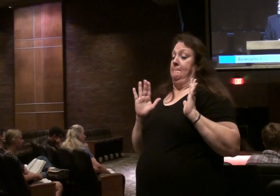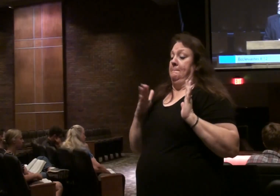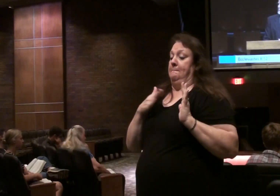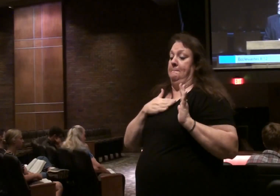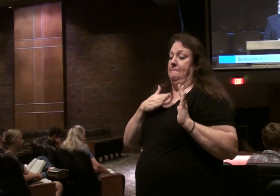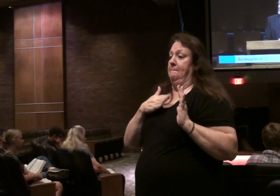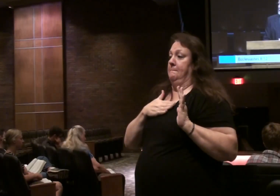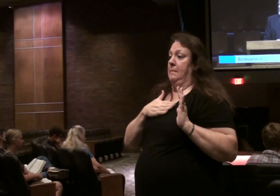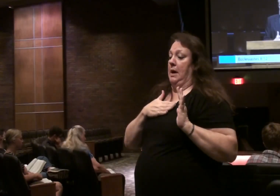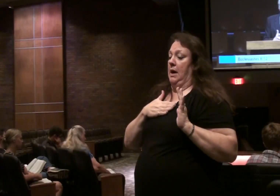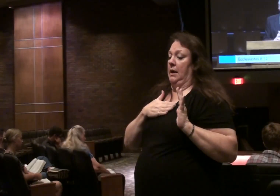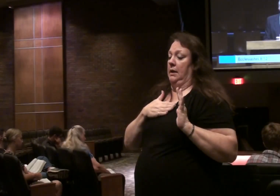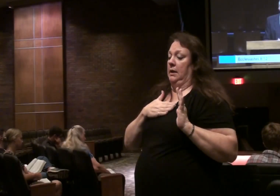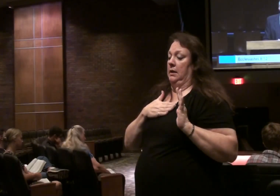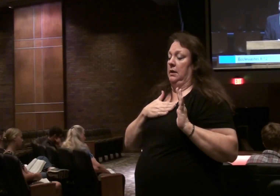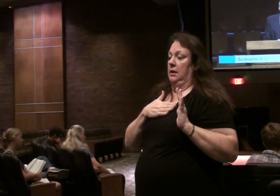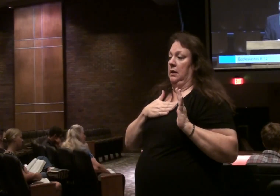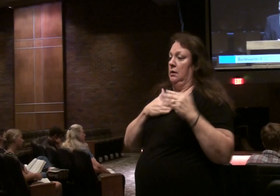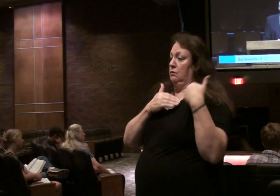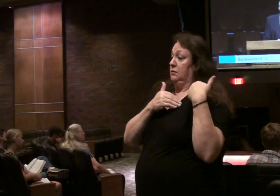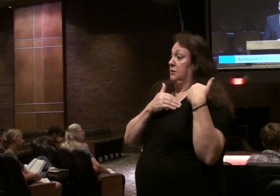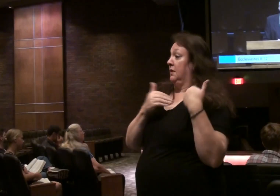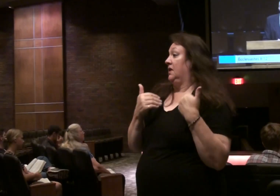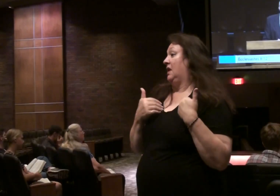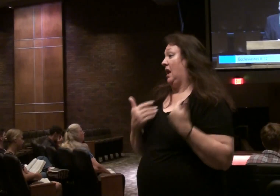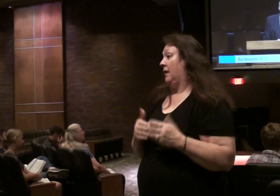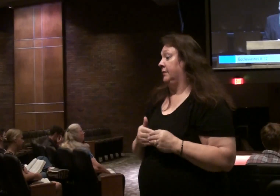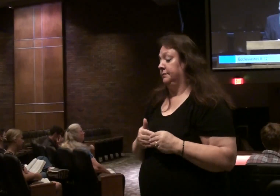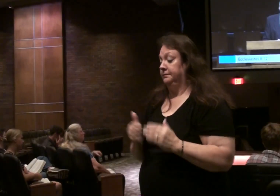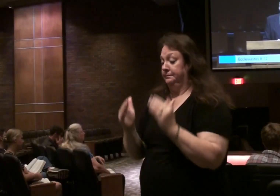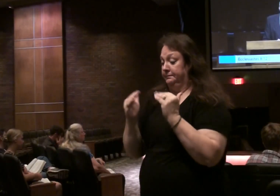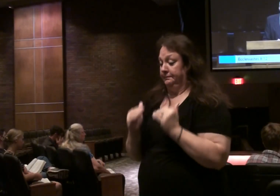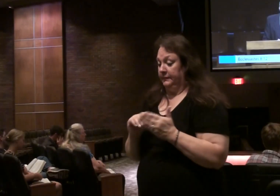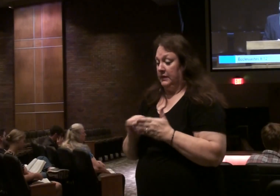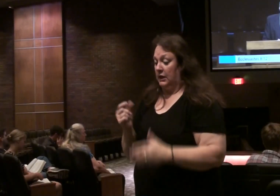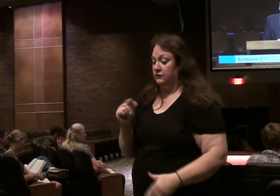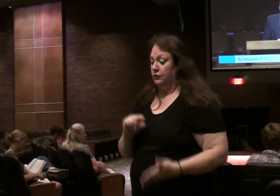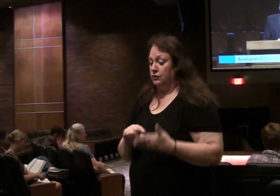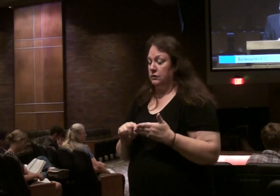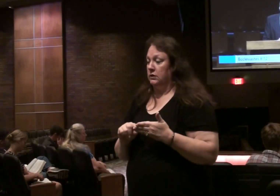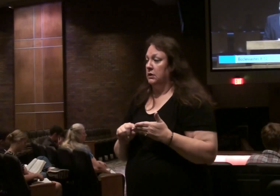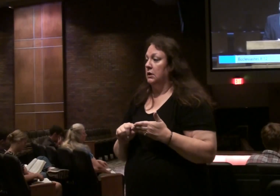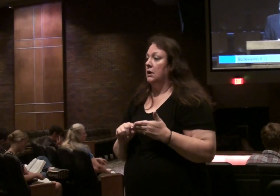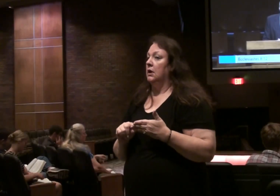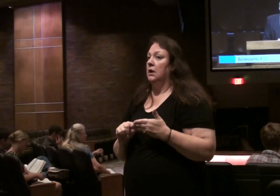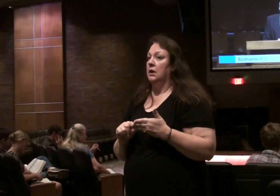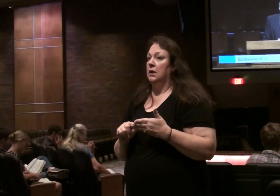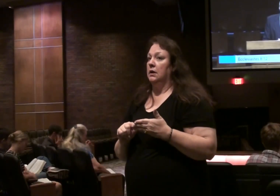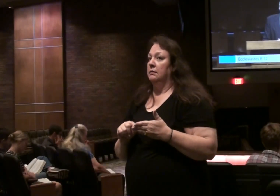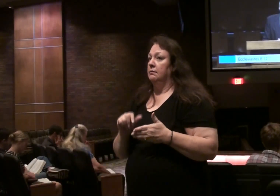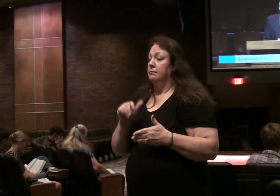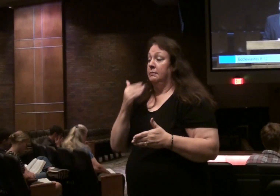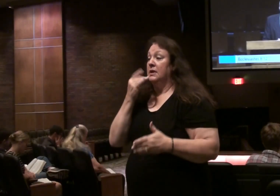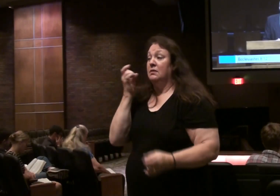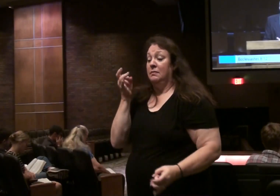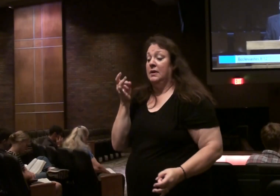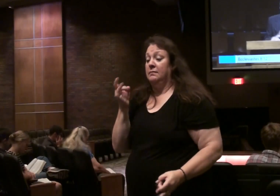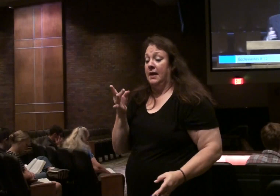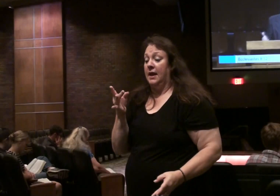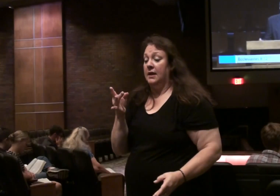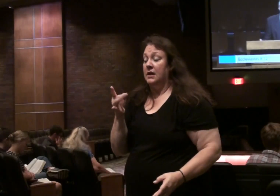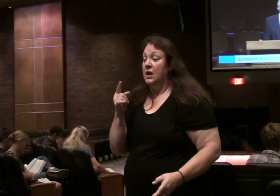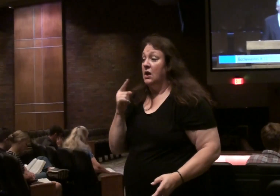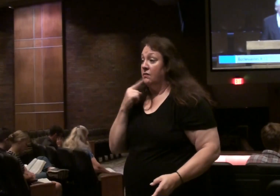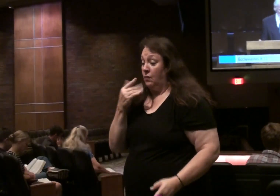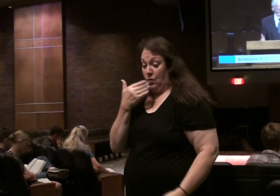my citizen responsibilities. The next verse. But it will not be well, take it from the other side,